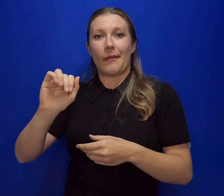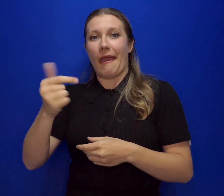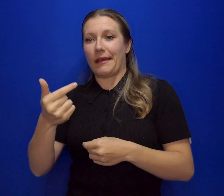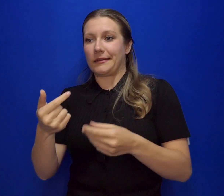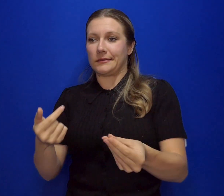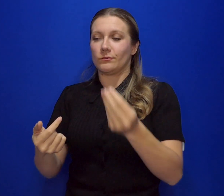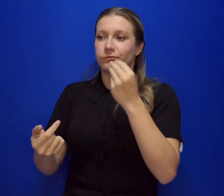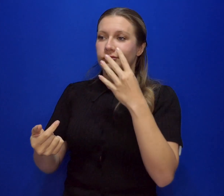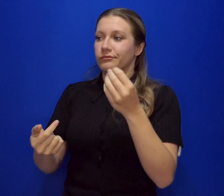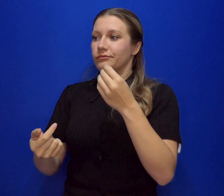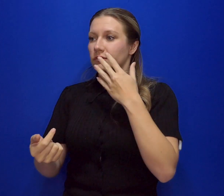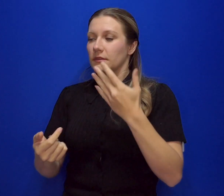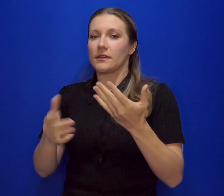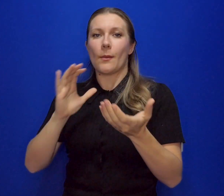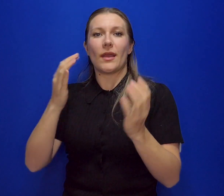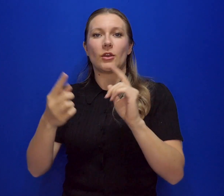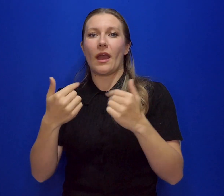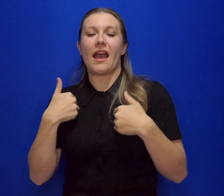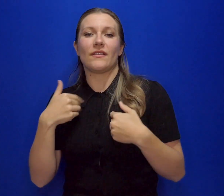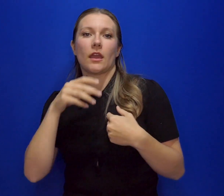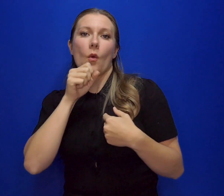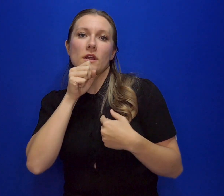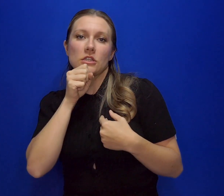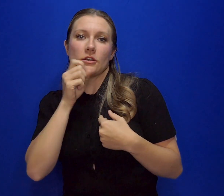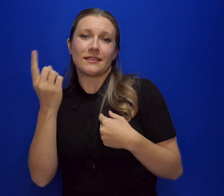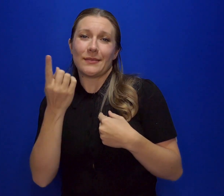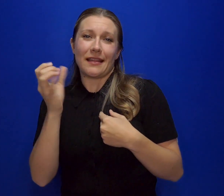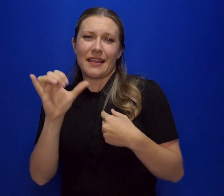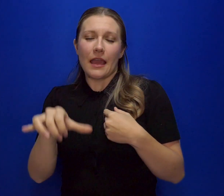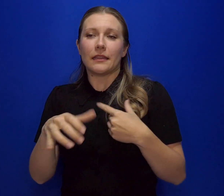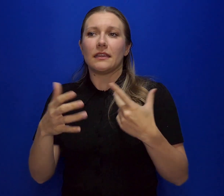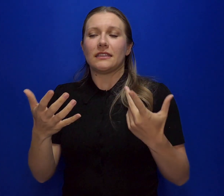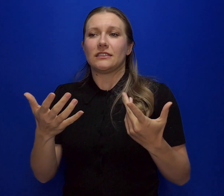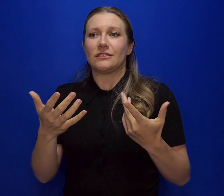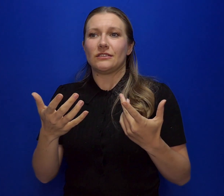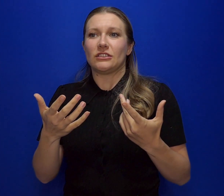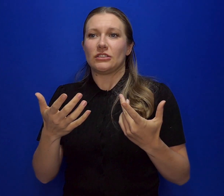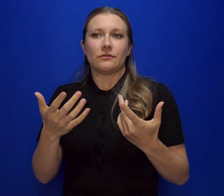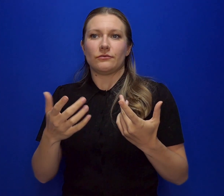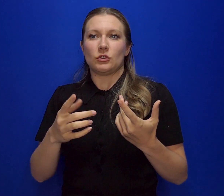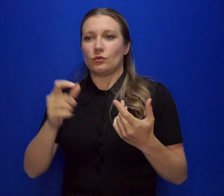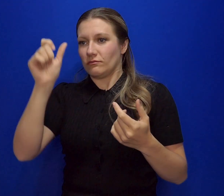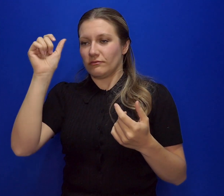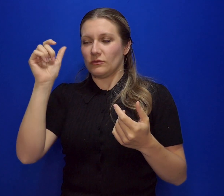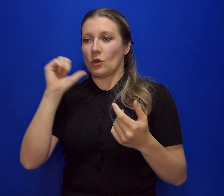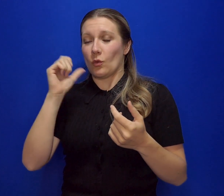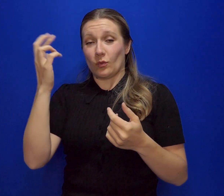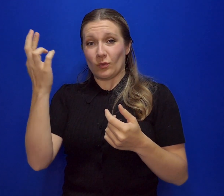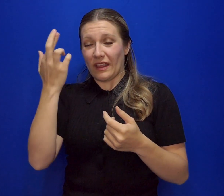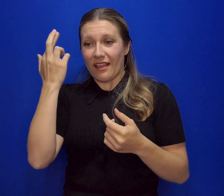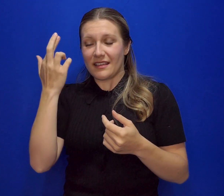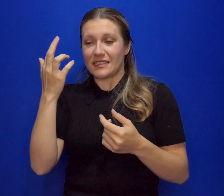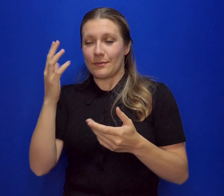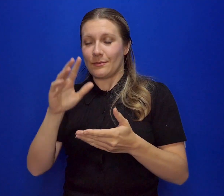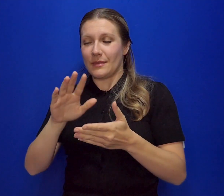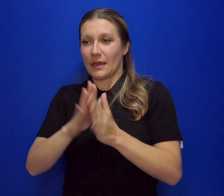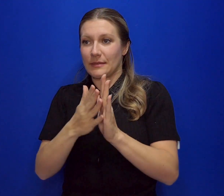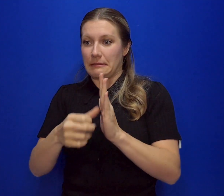versus like, let me have this orange or something to that effect. It gets burned into you and you don't know it. And that happens with